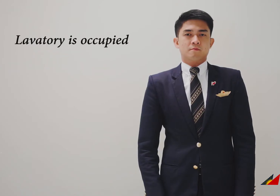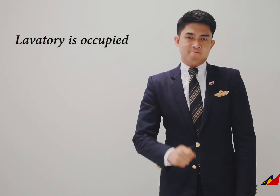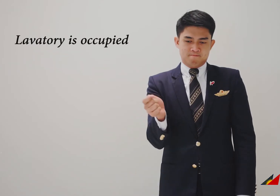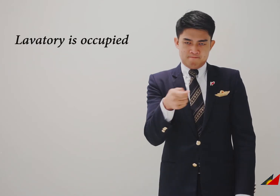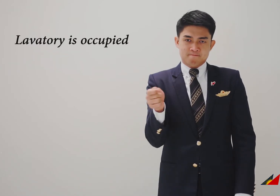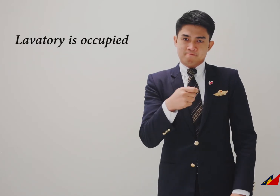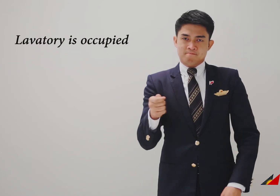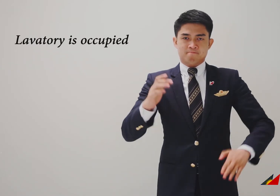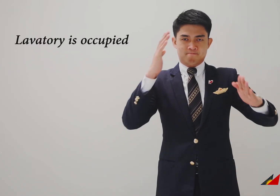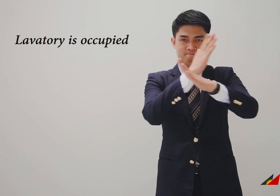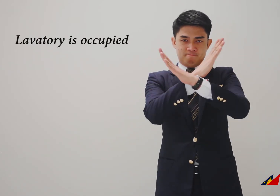The lavatory is occupied.